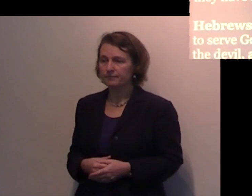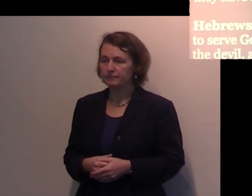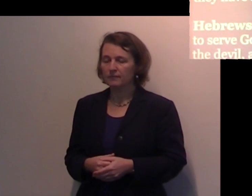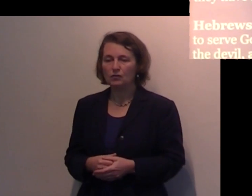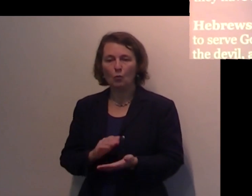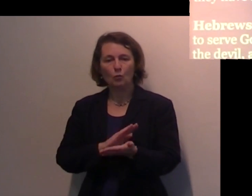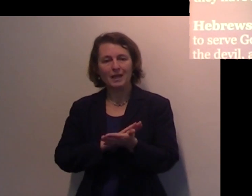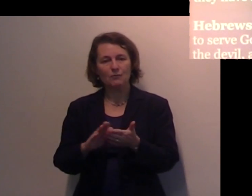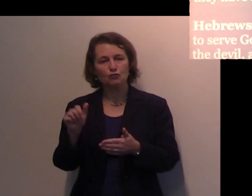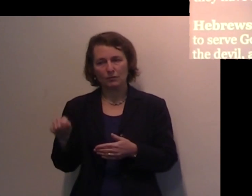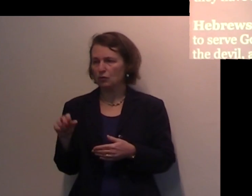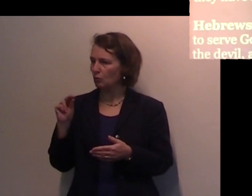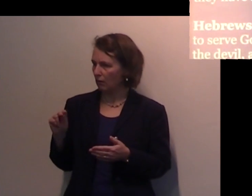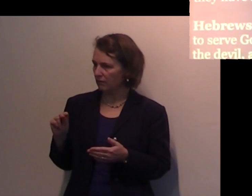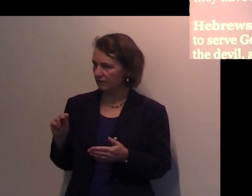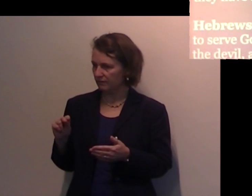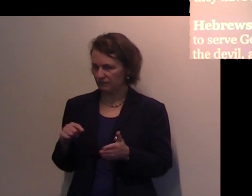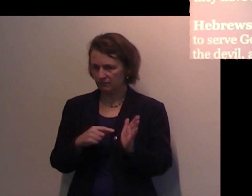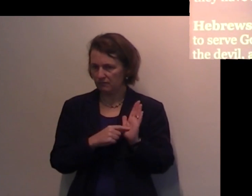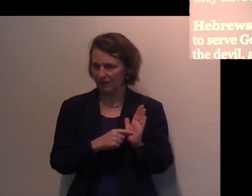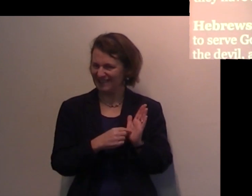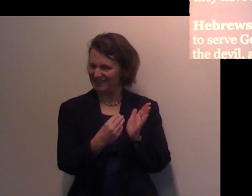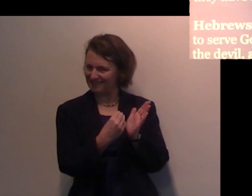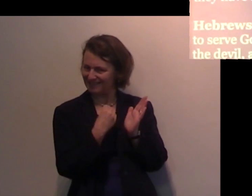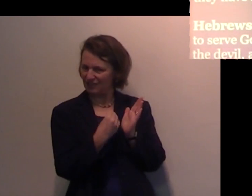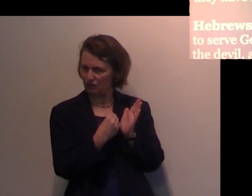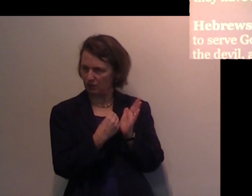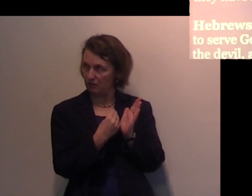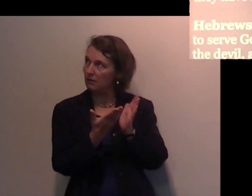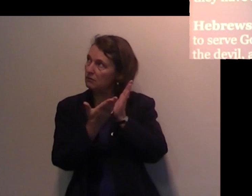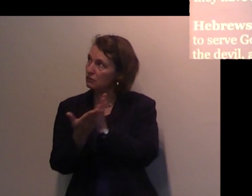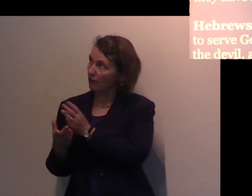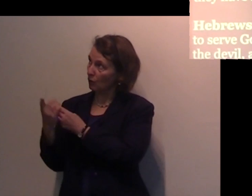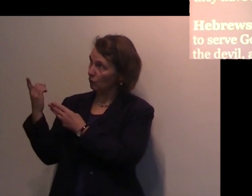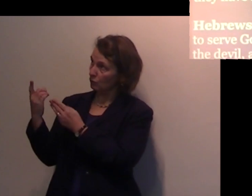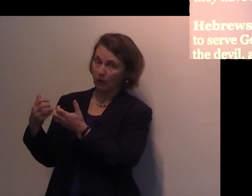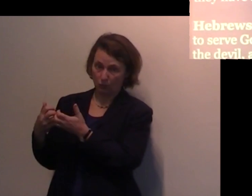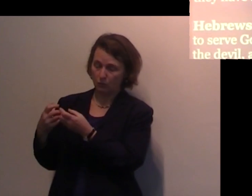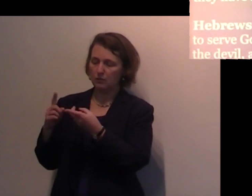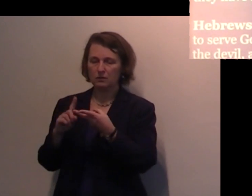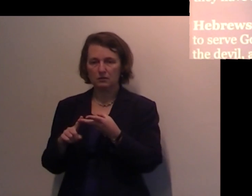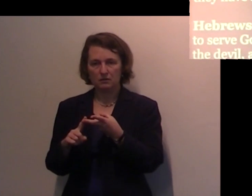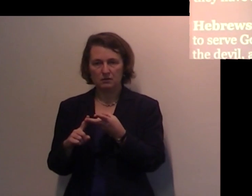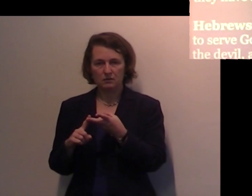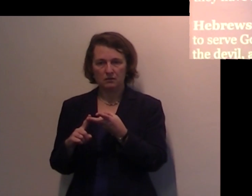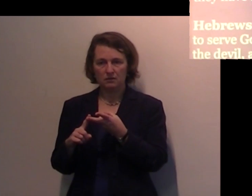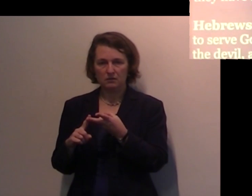Hebrews chapter 12 teaches me how to serve God, how to face the